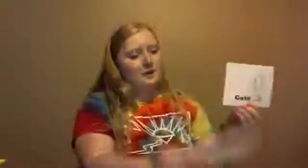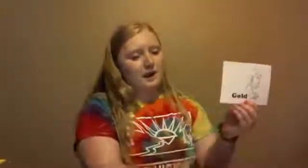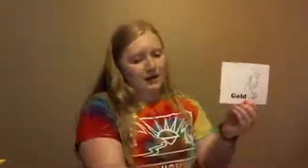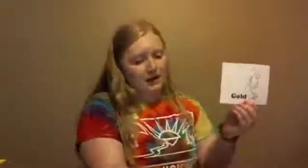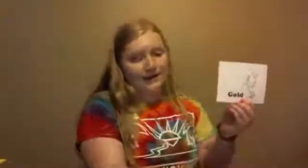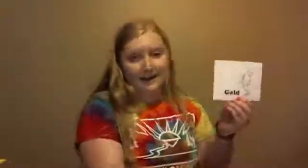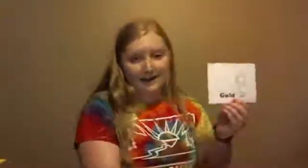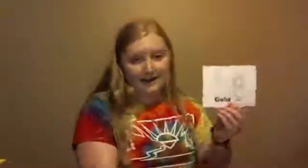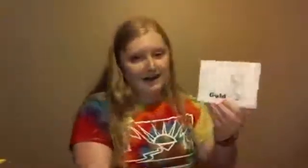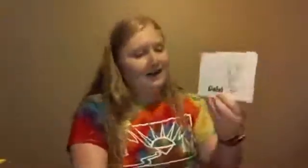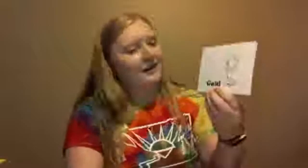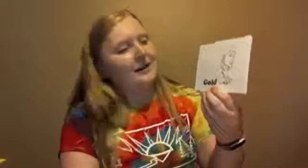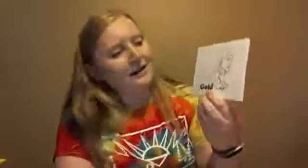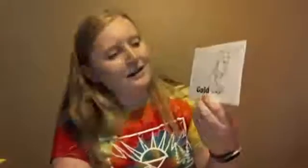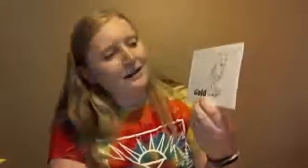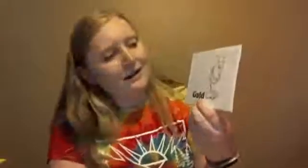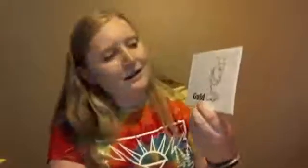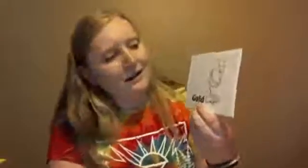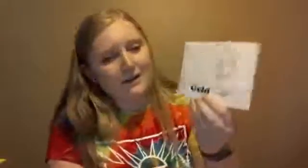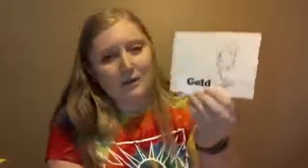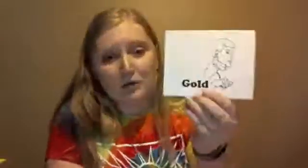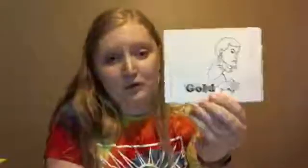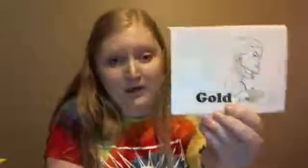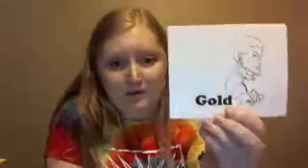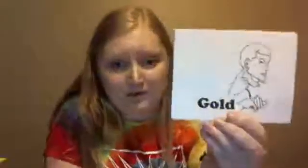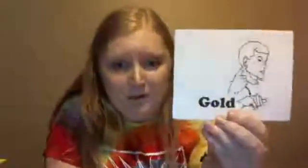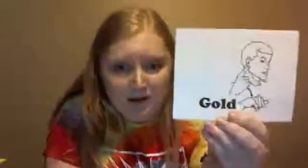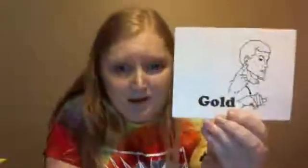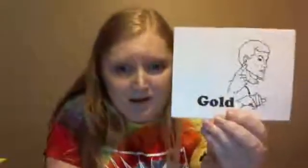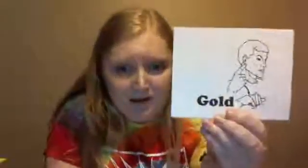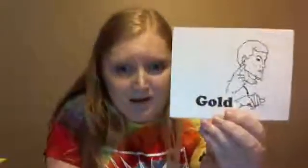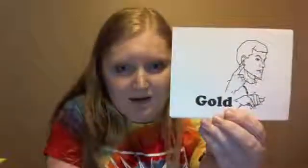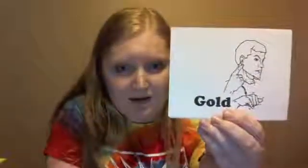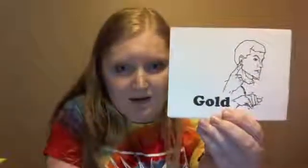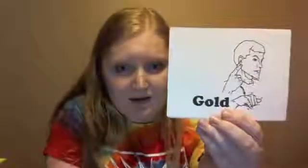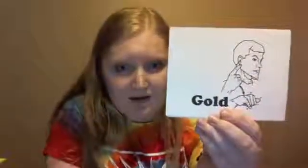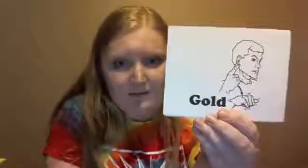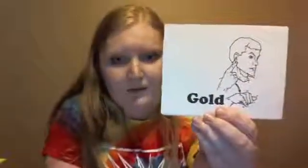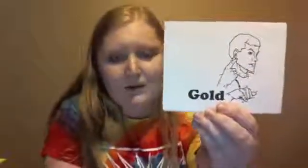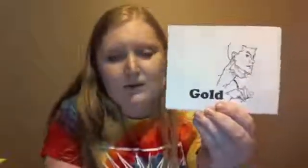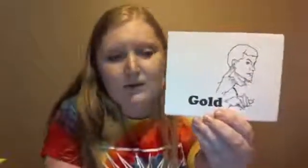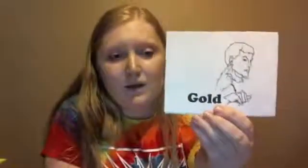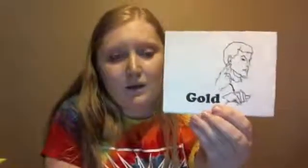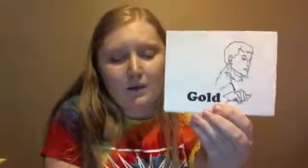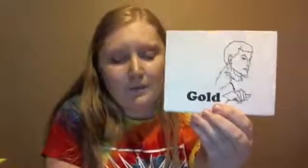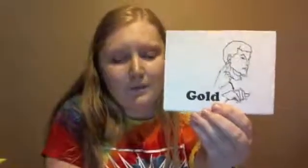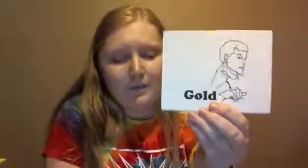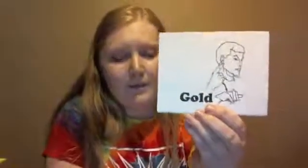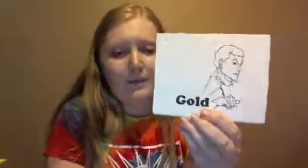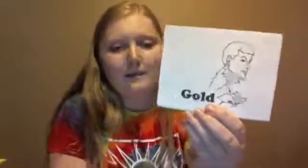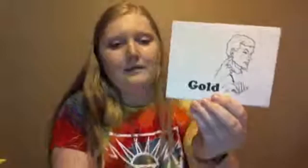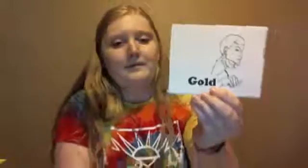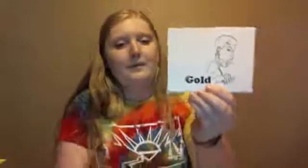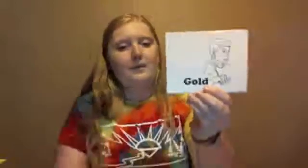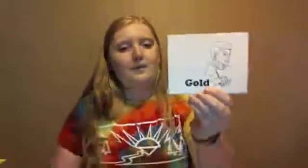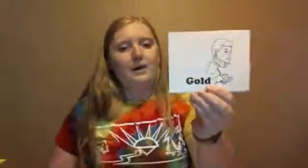Our next color is a pretty fun color. So